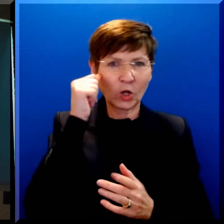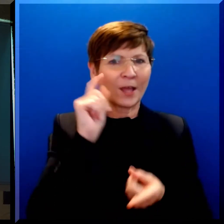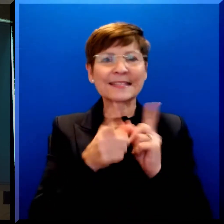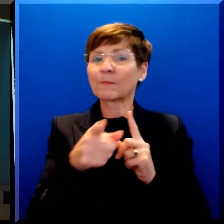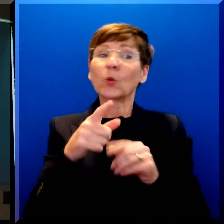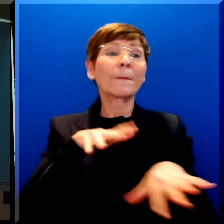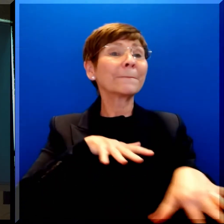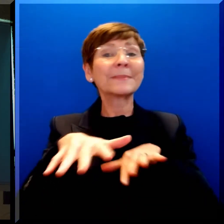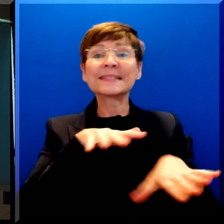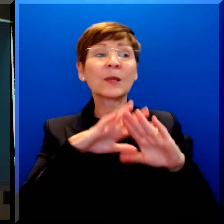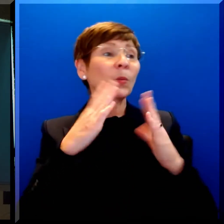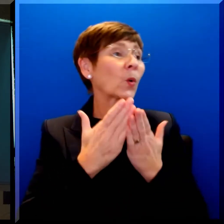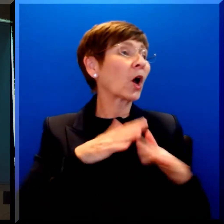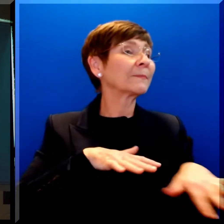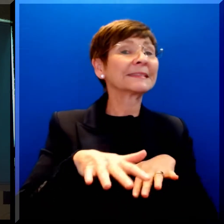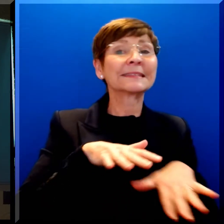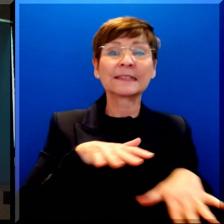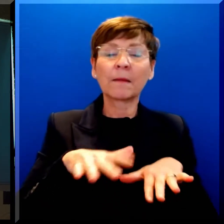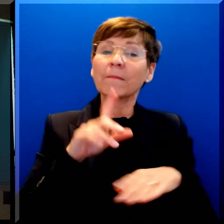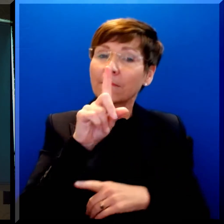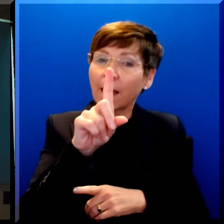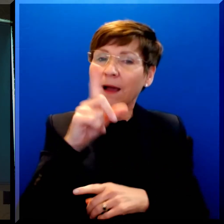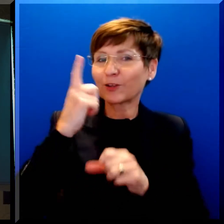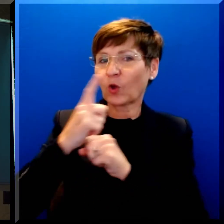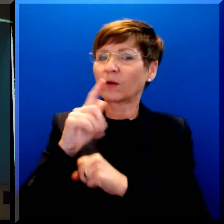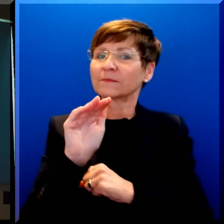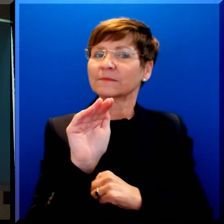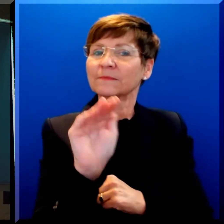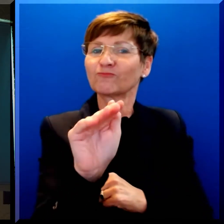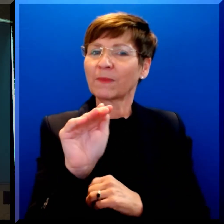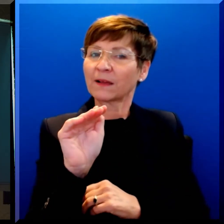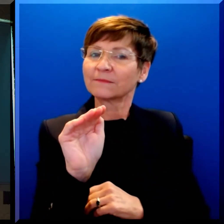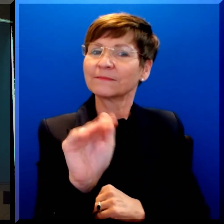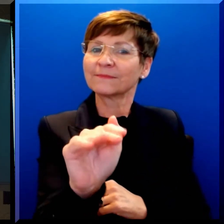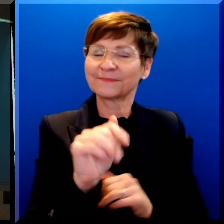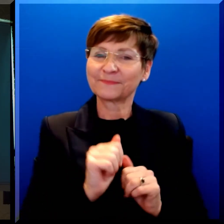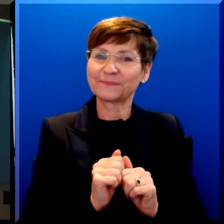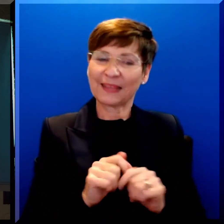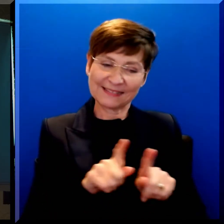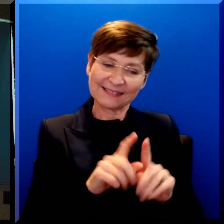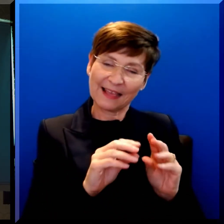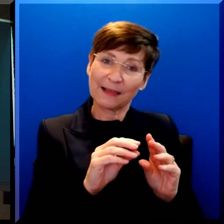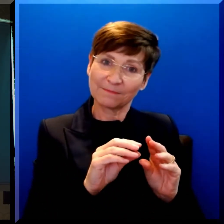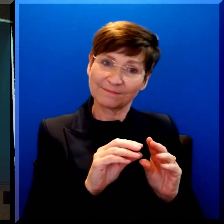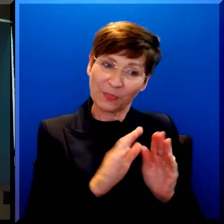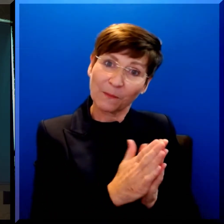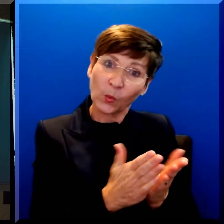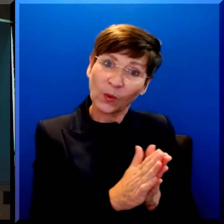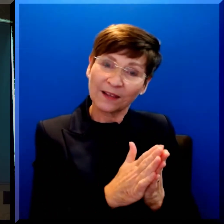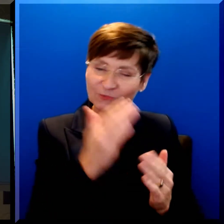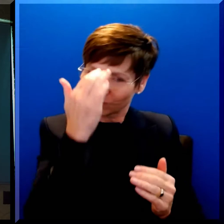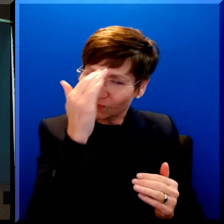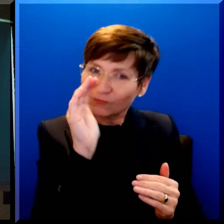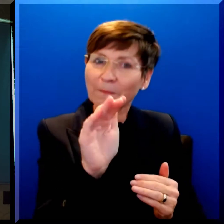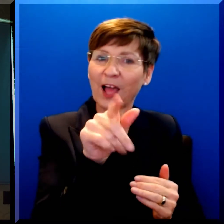easy to forget, so I've put reminders all around, just like you read in the book. But also, I